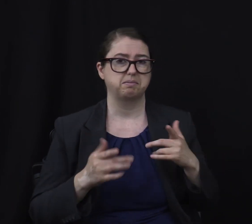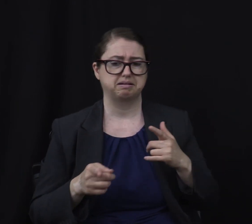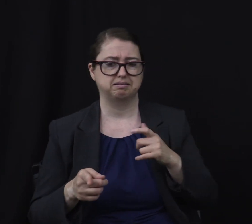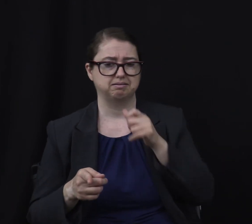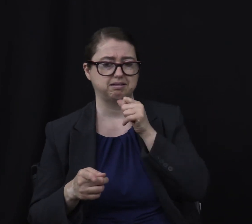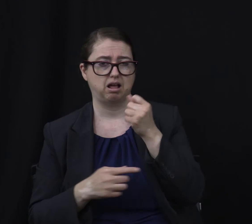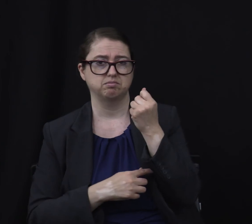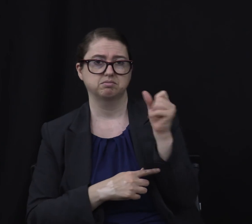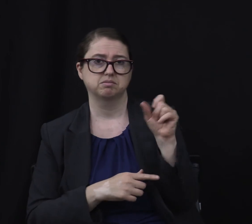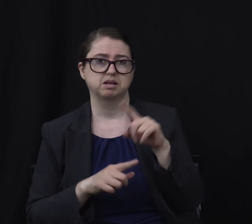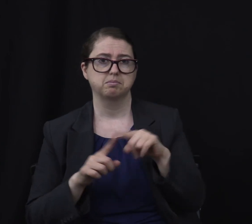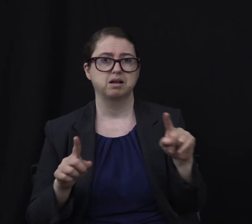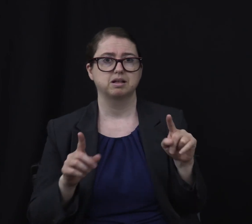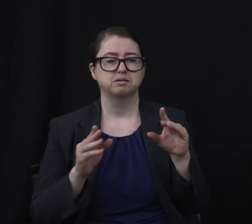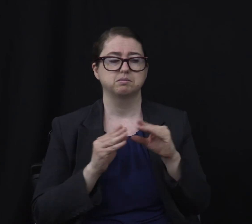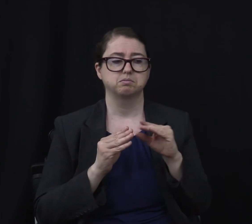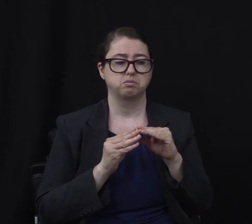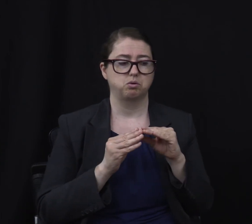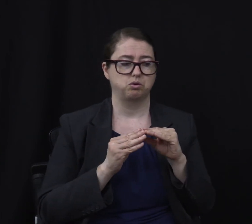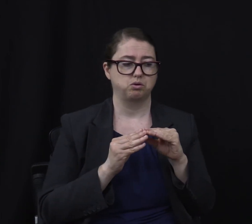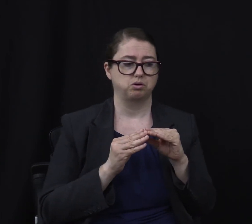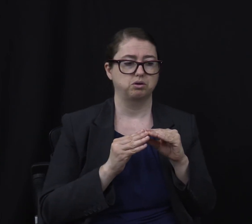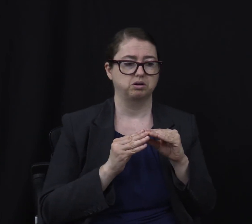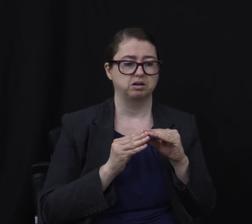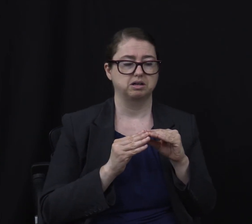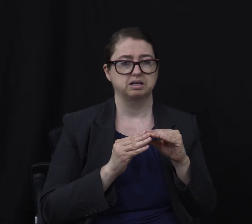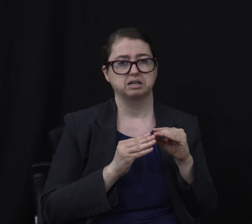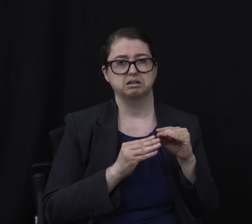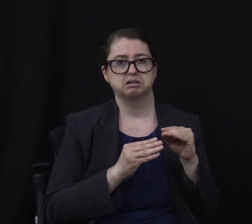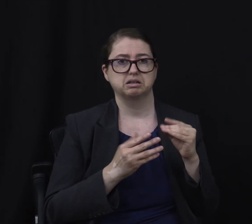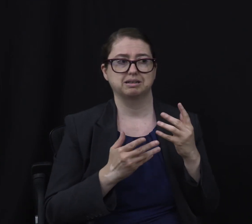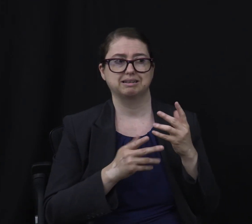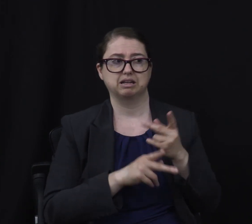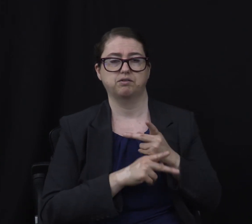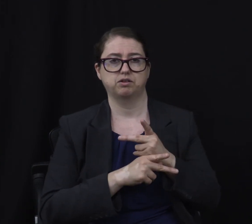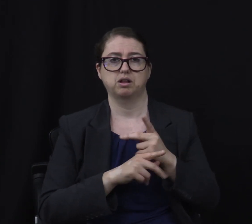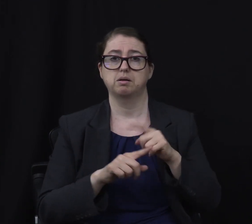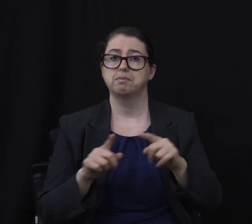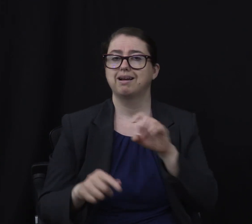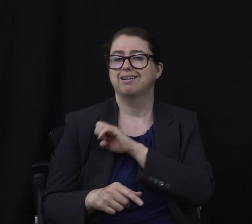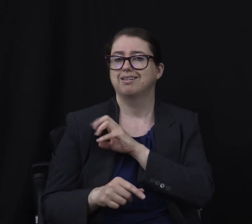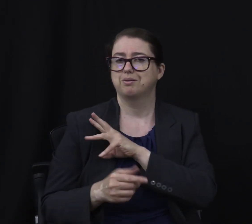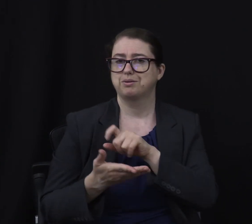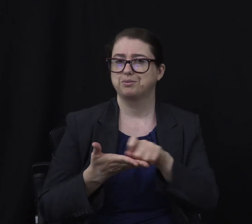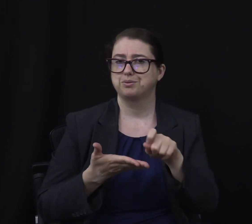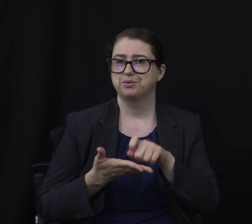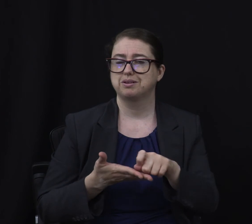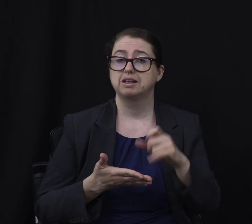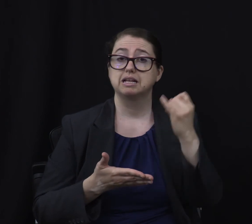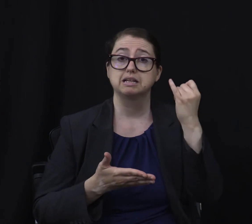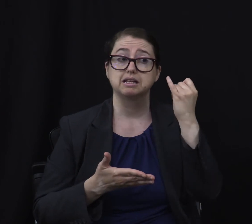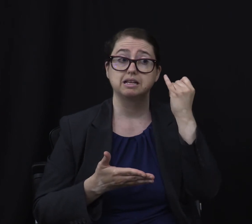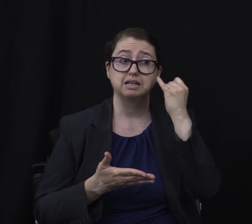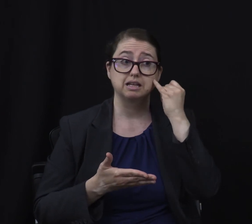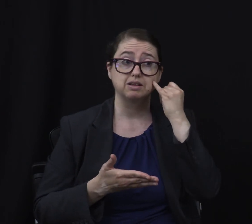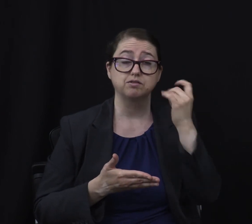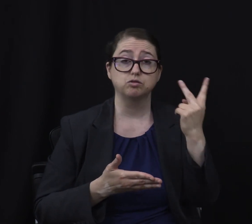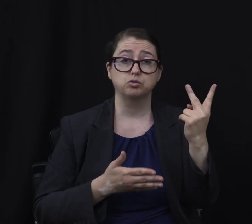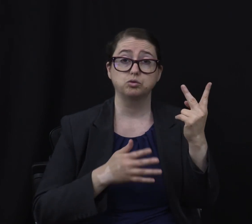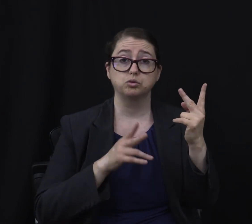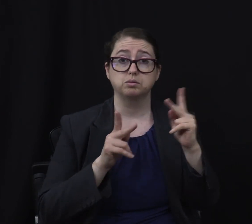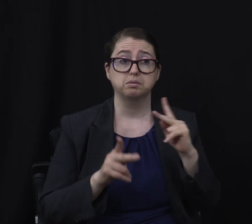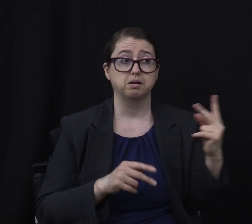spirit of prophecy comes and tosses that idea away. Because she says, if only the 2 men had brought the evil report, and all the 10